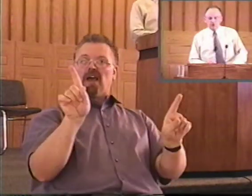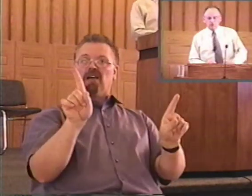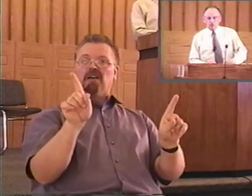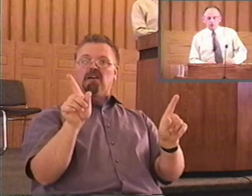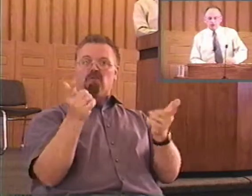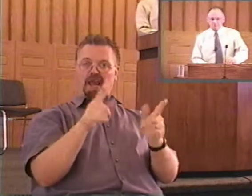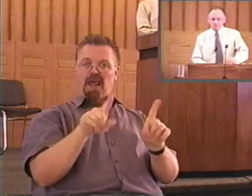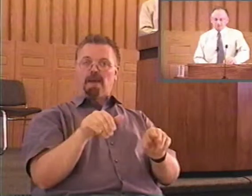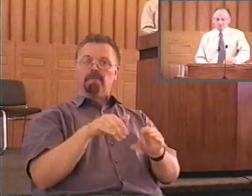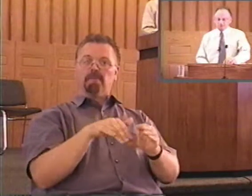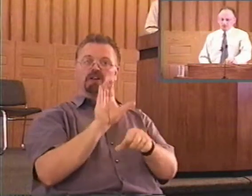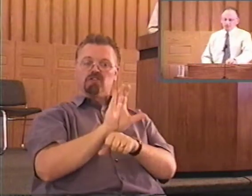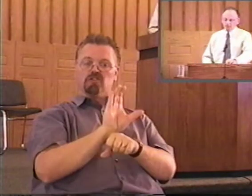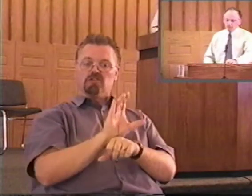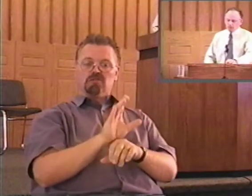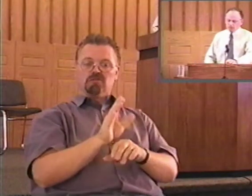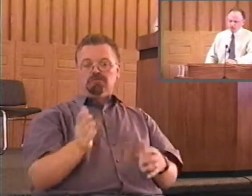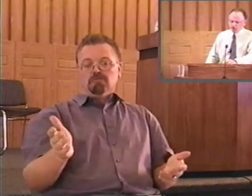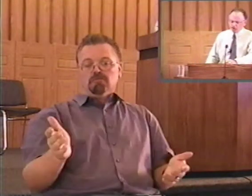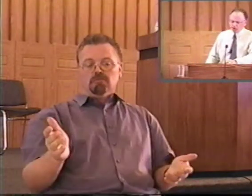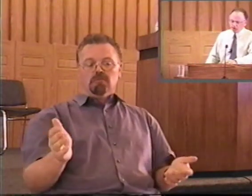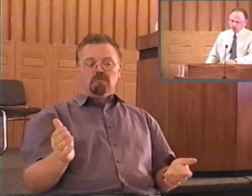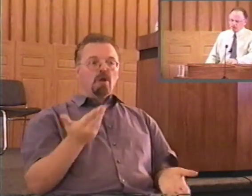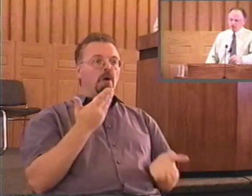Or how about this one?